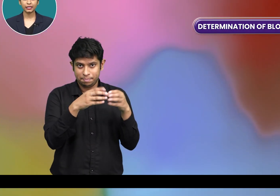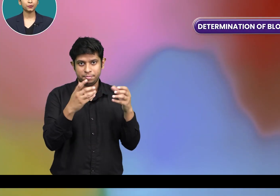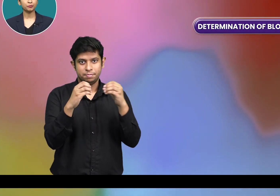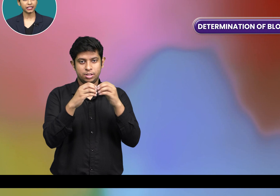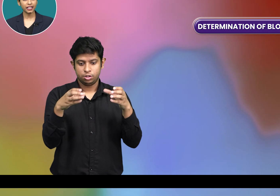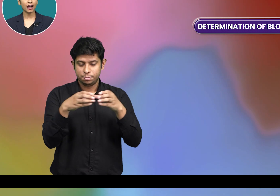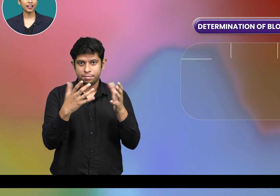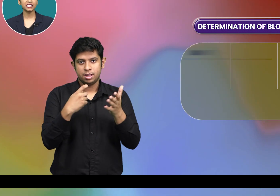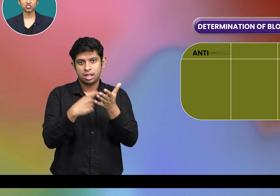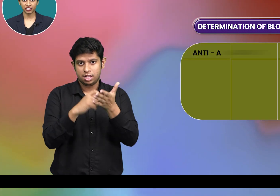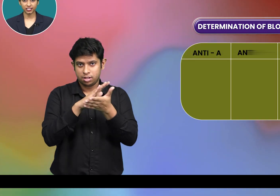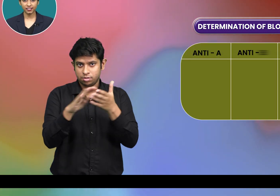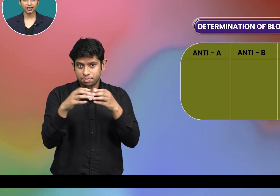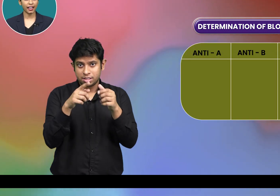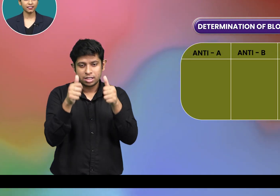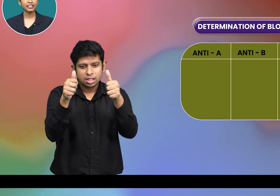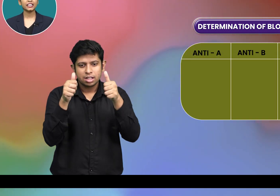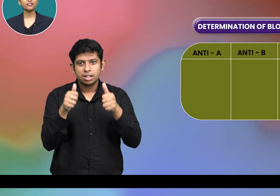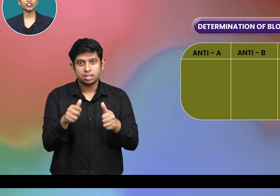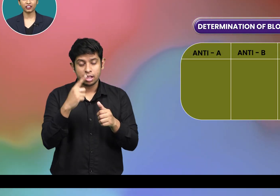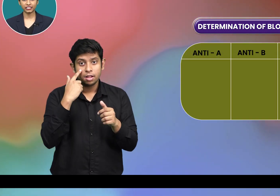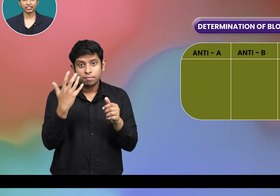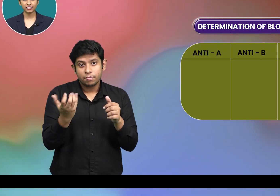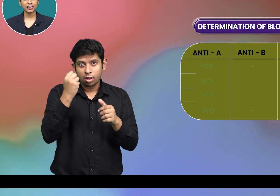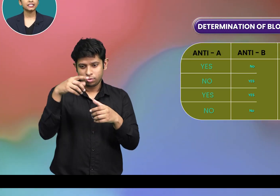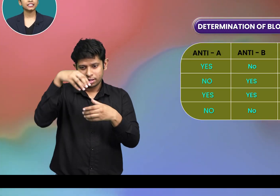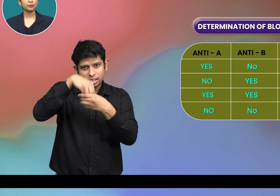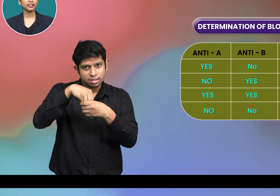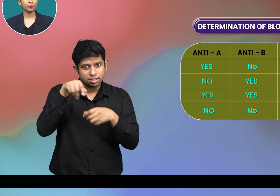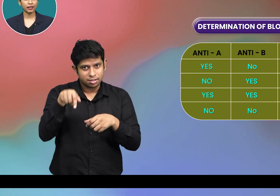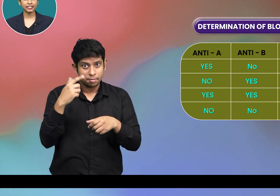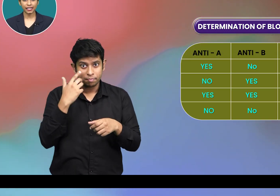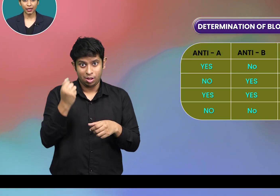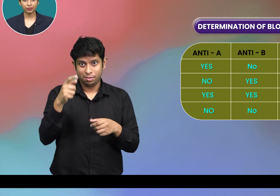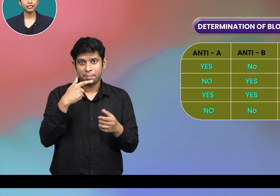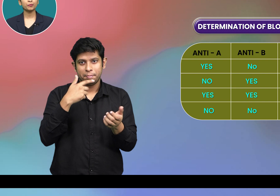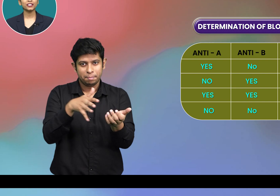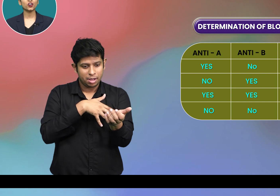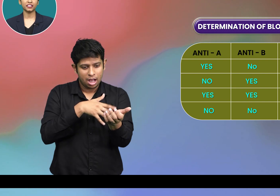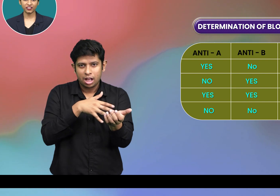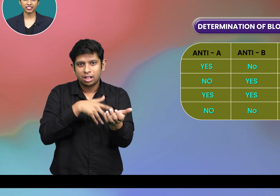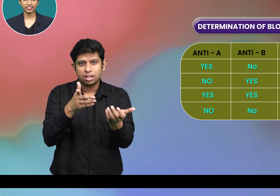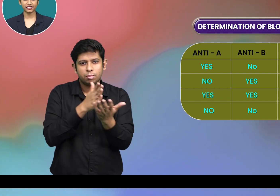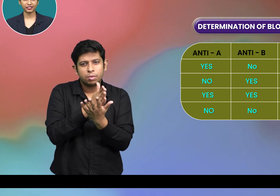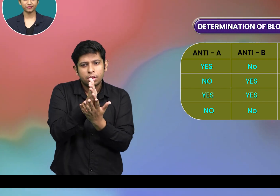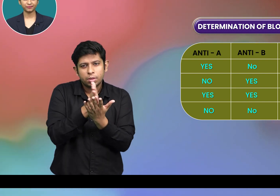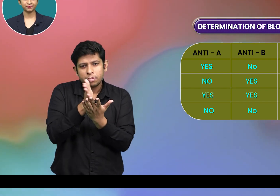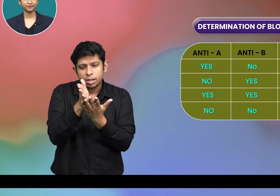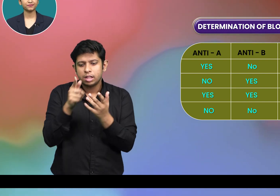A, B, RH result and inference. Determine the blood type depending on the